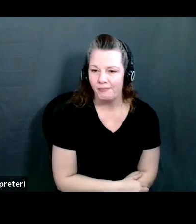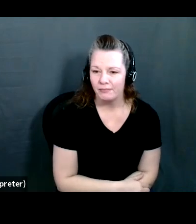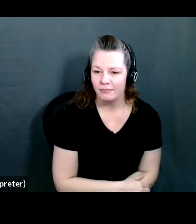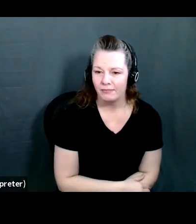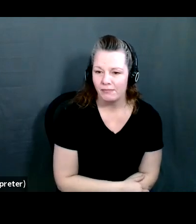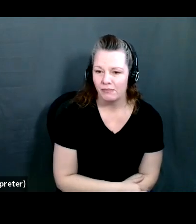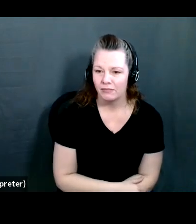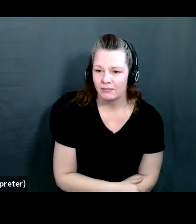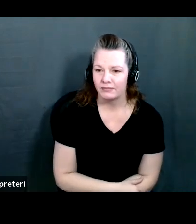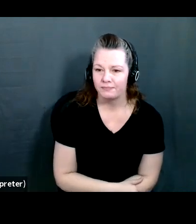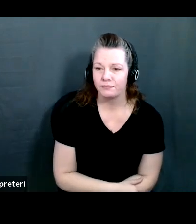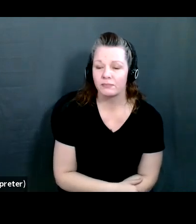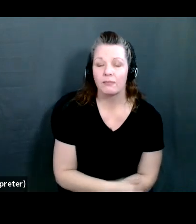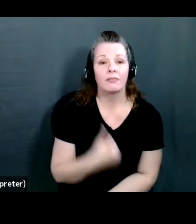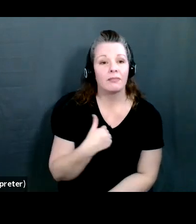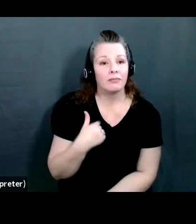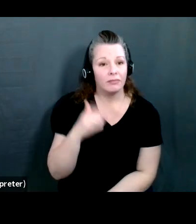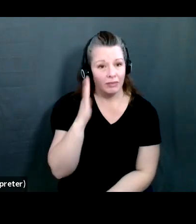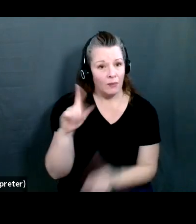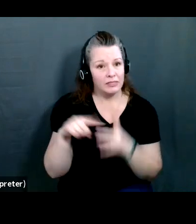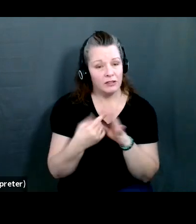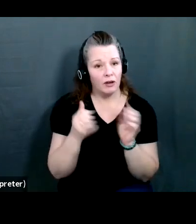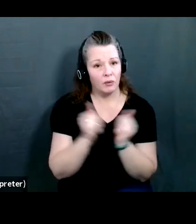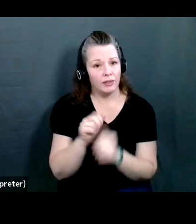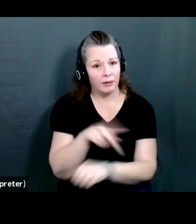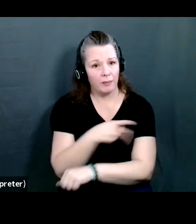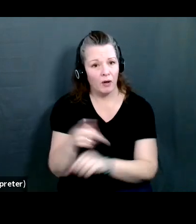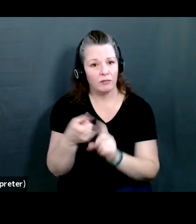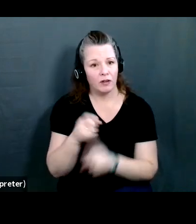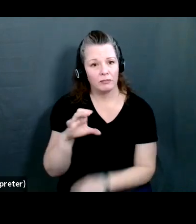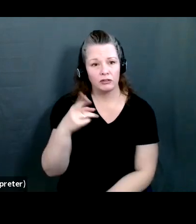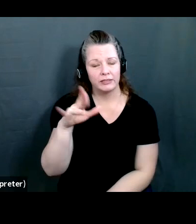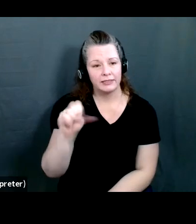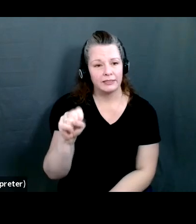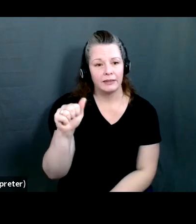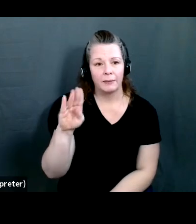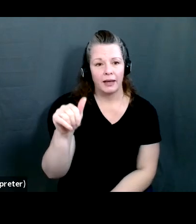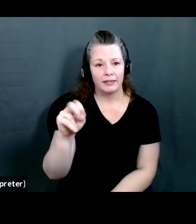I am going to start with a poem by Chris Abani.